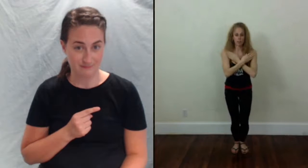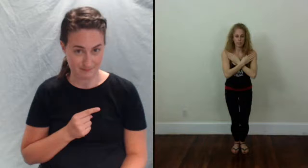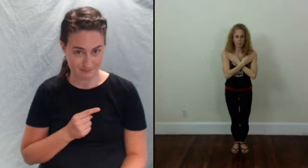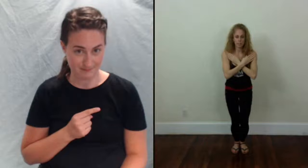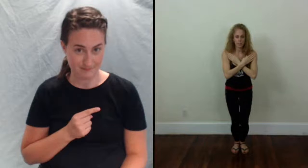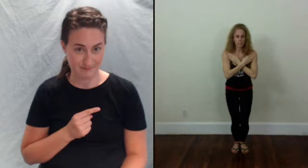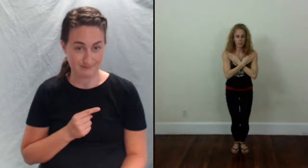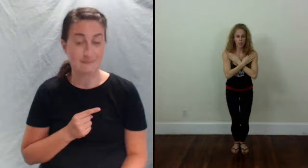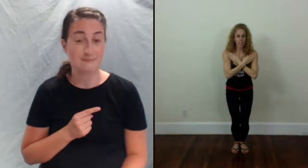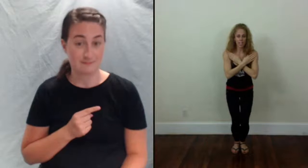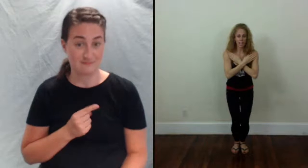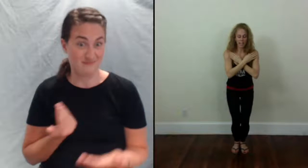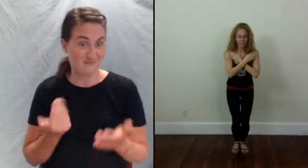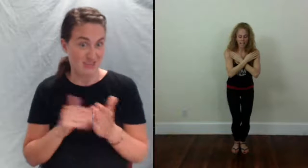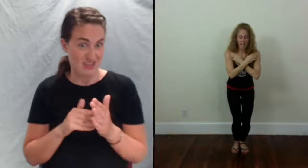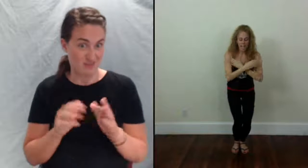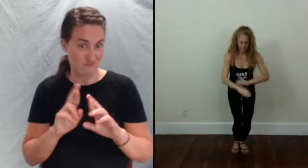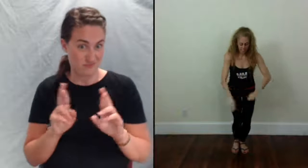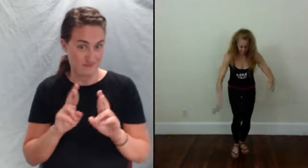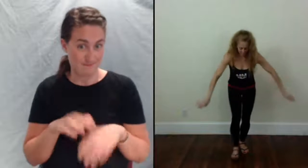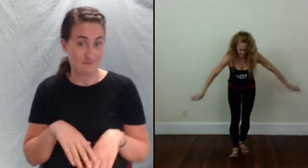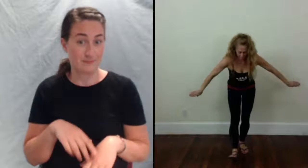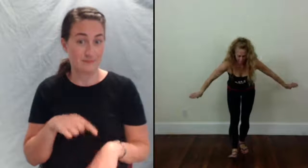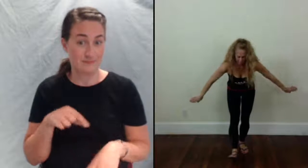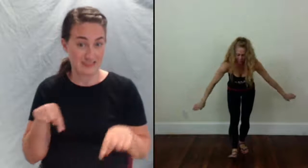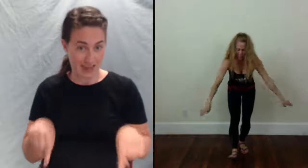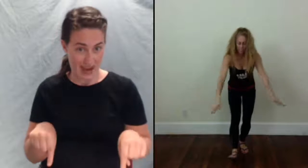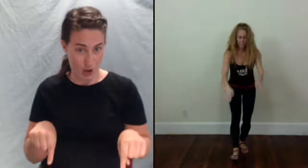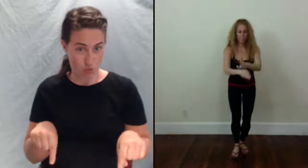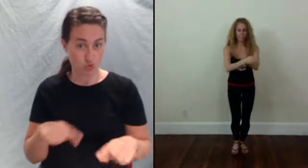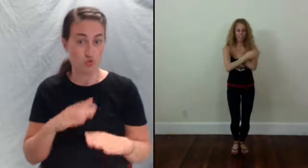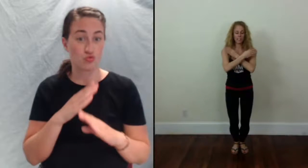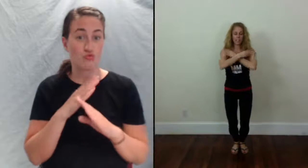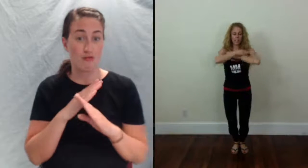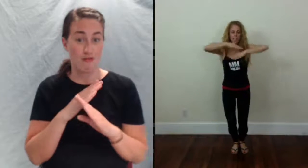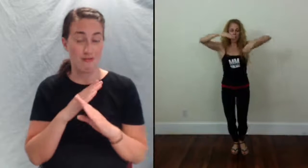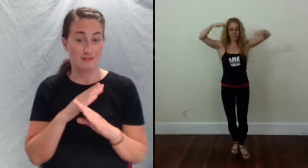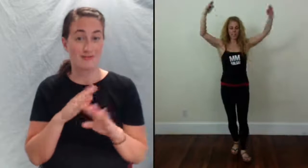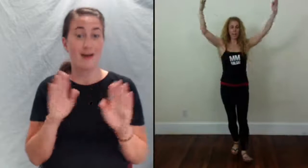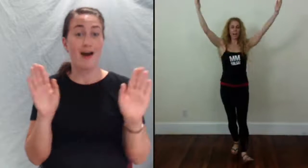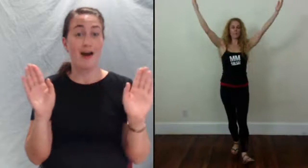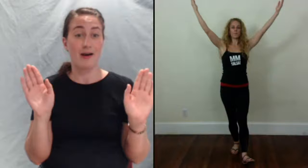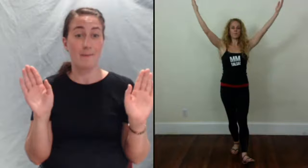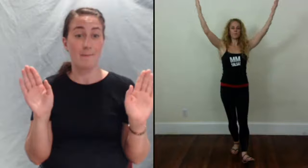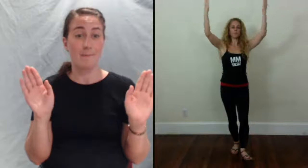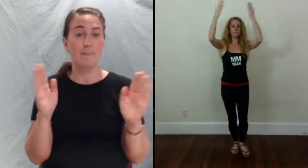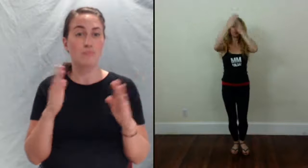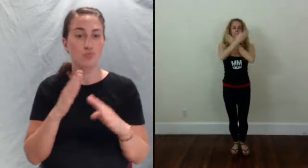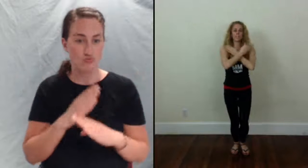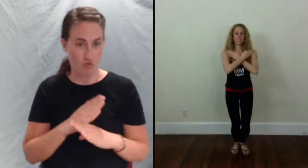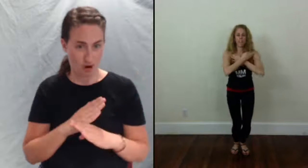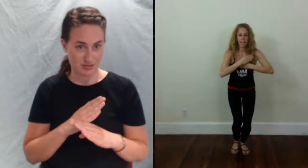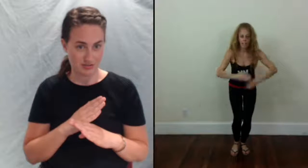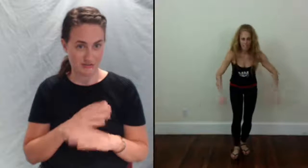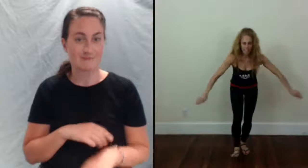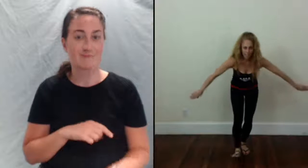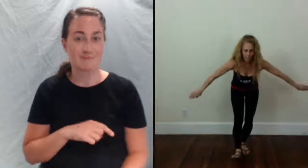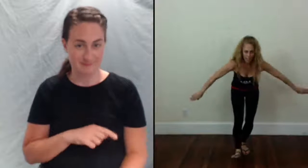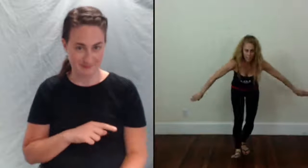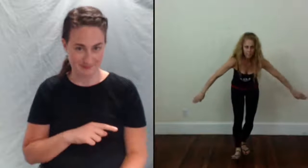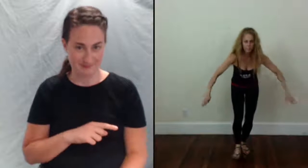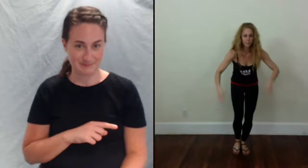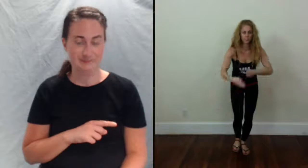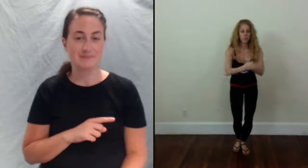and cross. Let's try it again. In, down, and up,